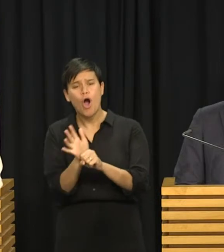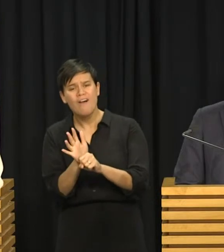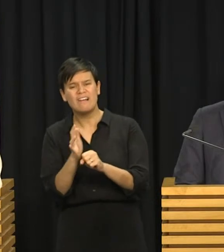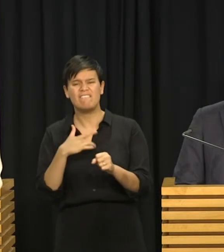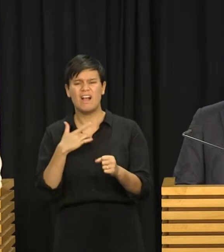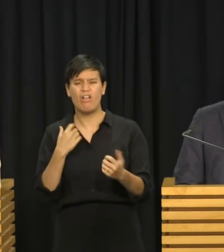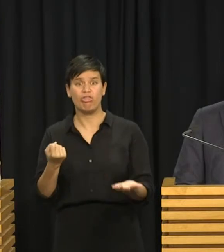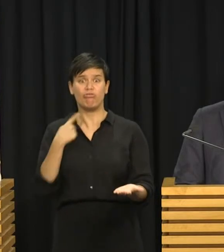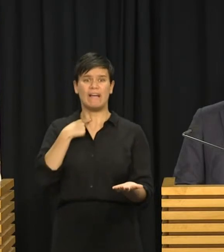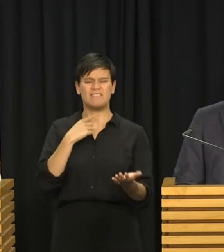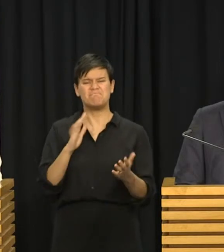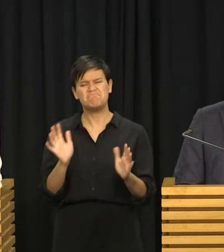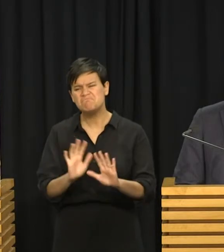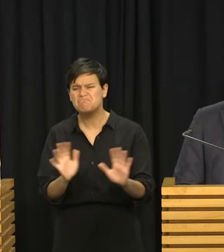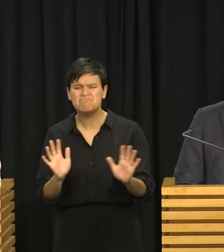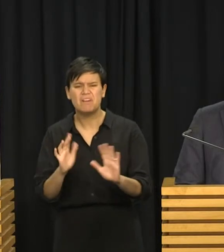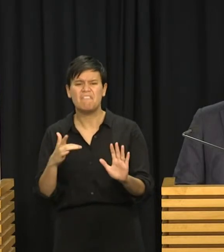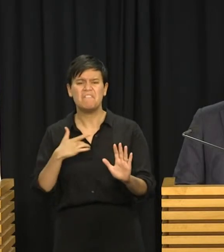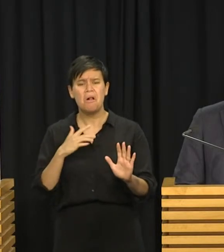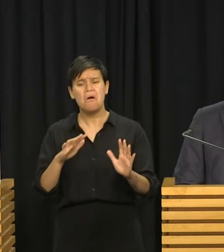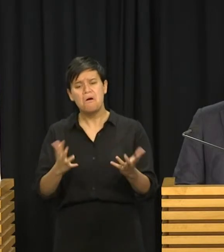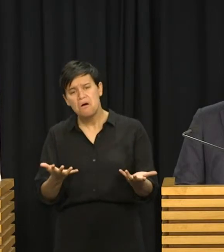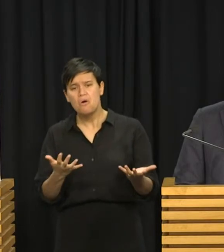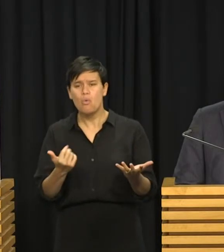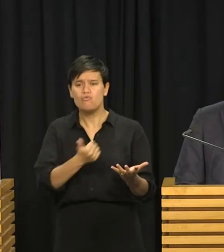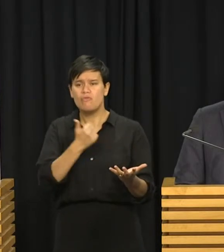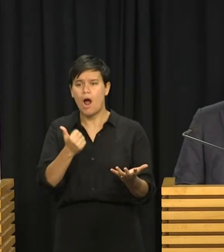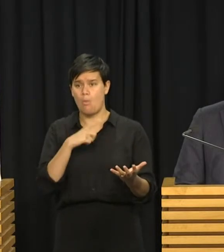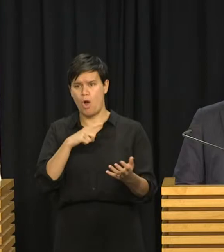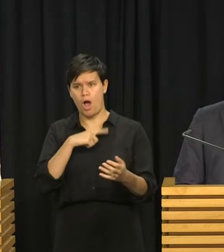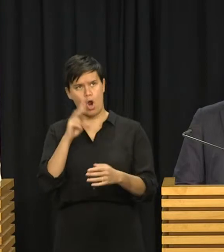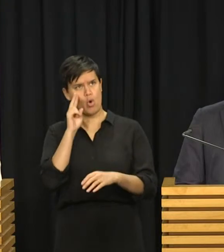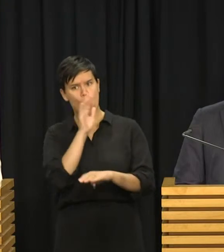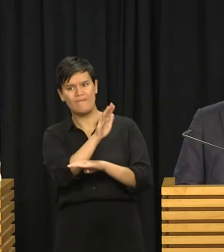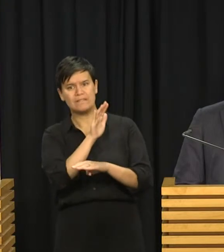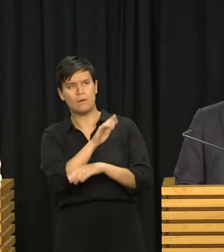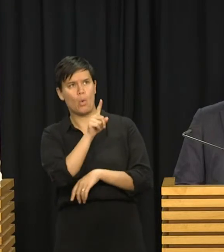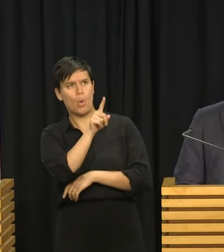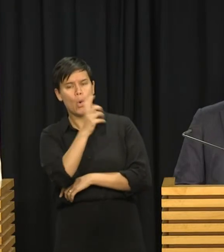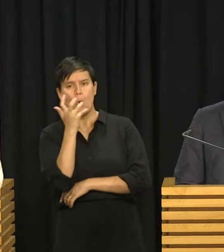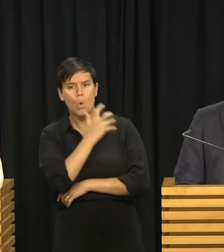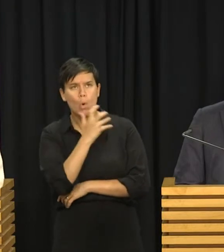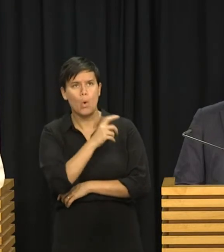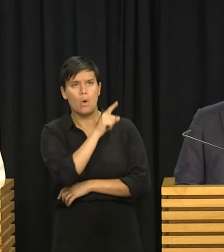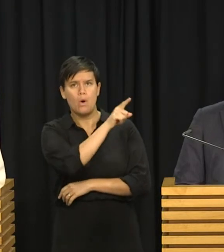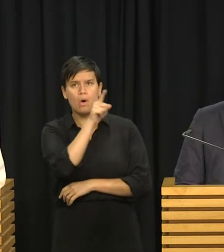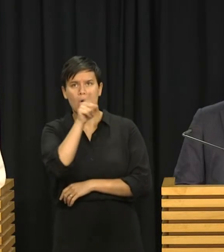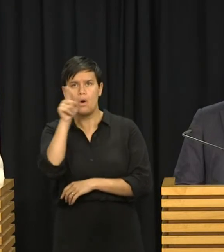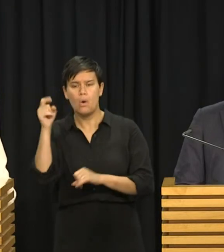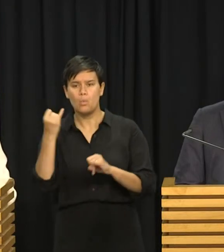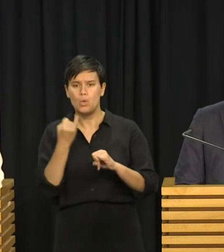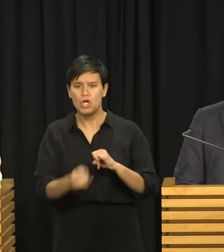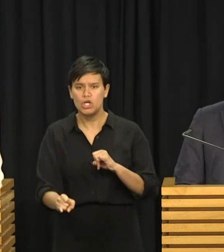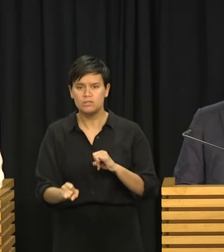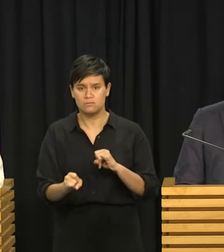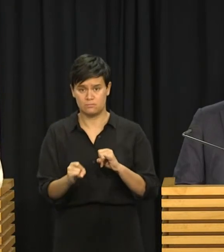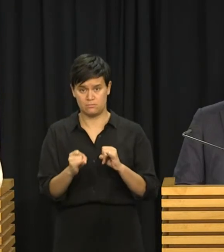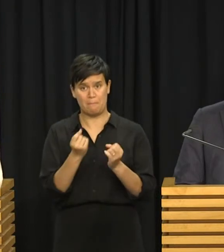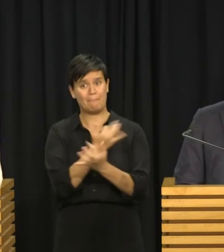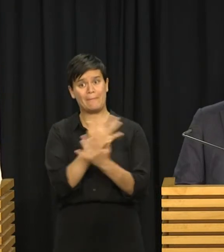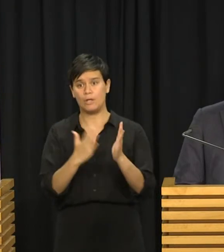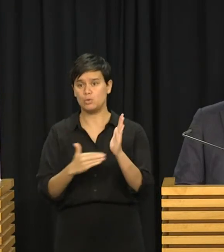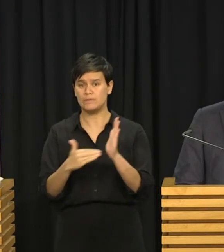as pronounced in New Zealand, especially when compared to other countries. I know for many people, they feel safe